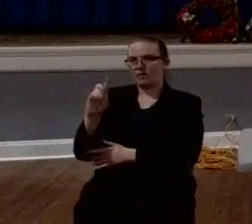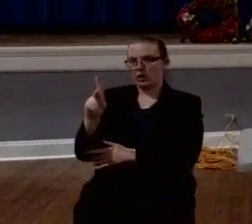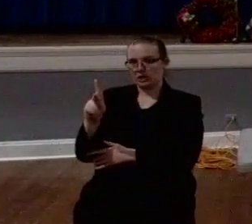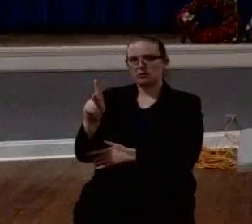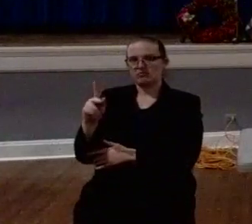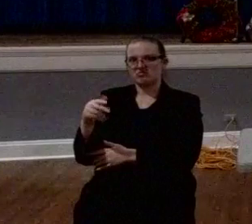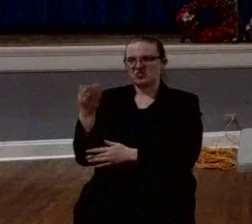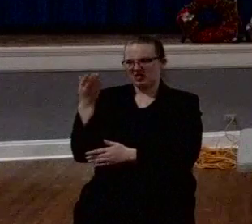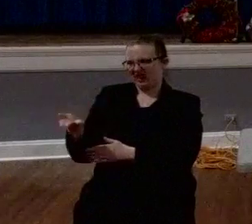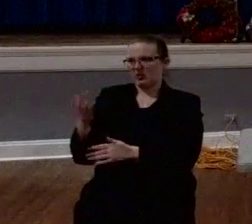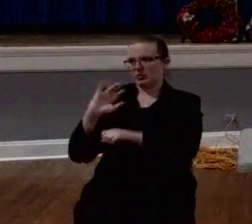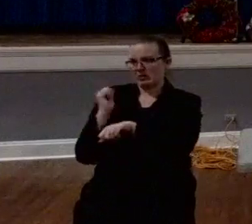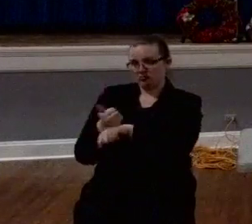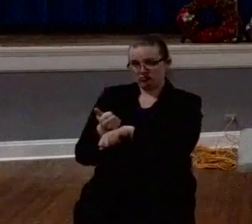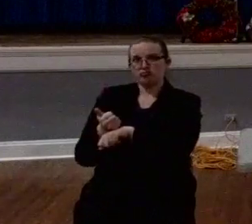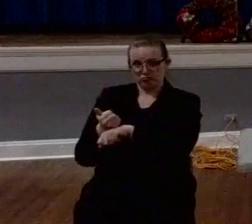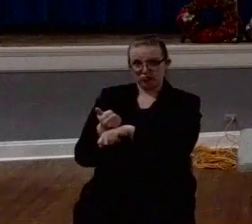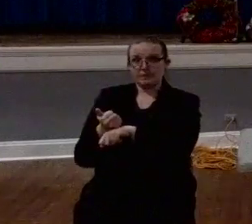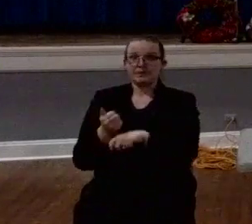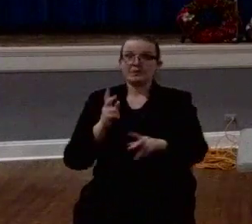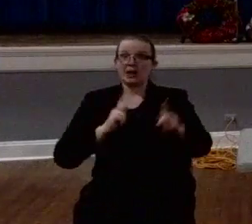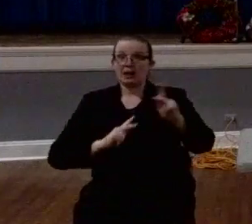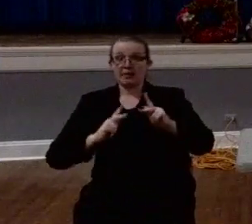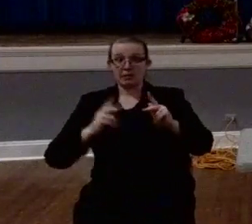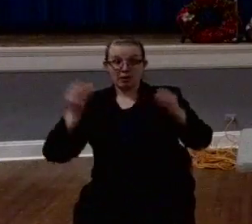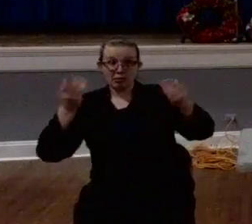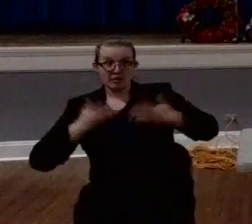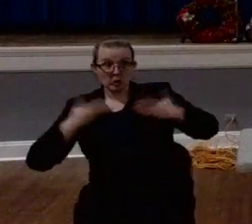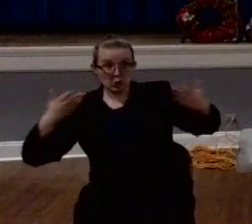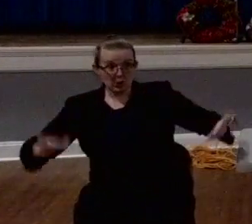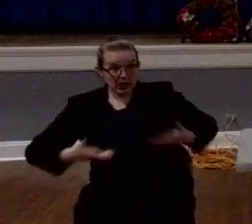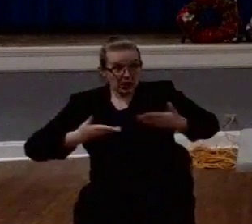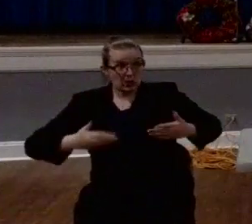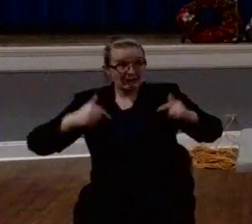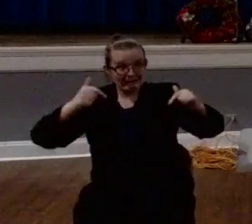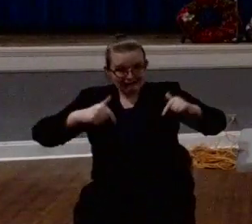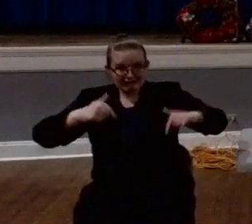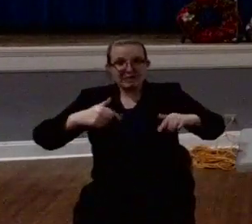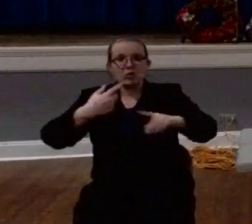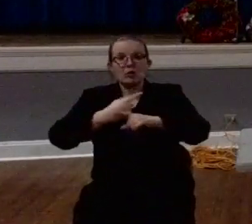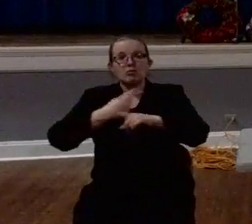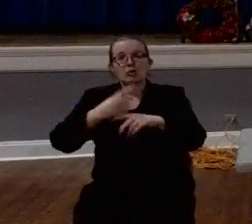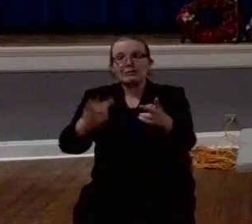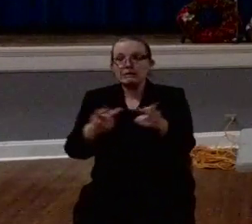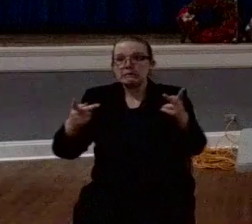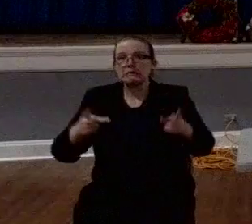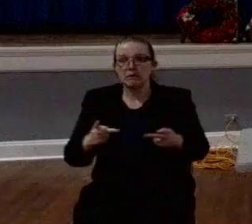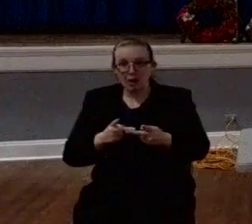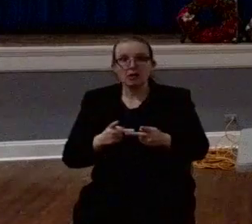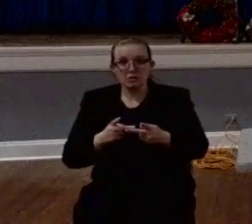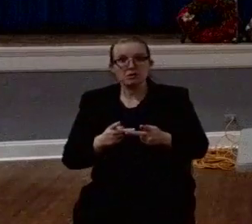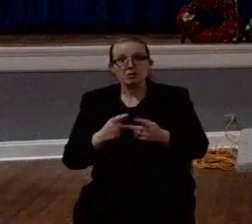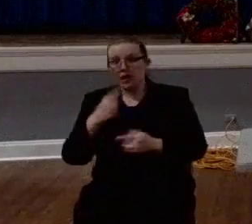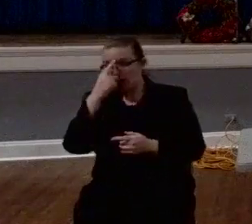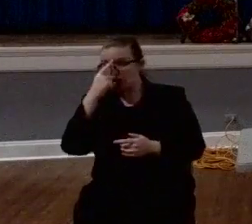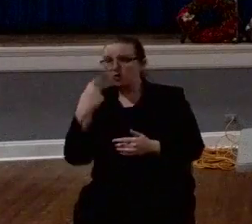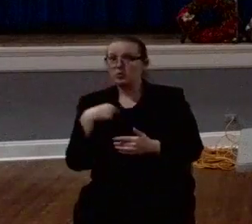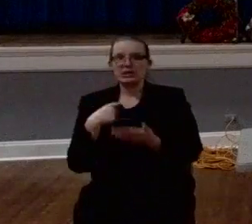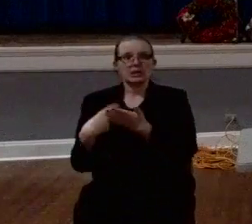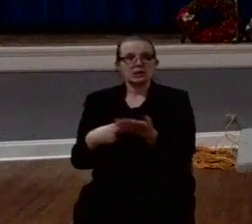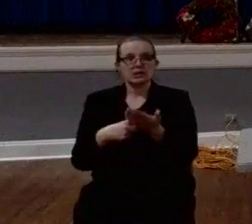park. I have heard from folks here that this is an appropriate location. I think we talked a lot